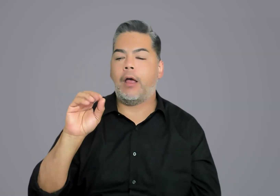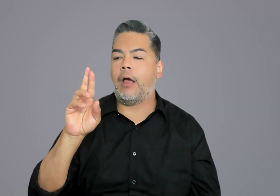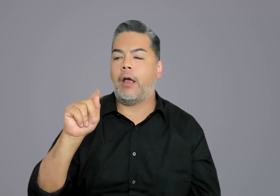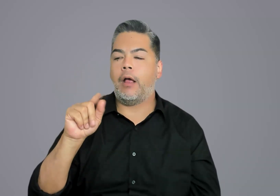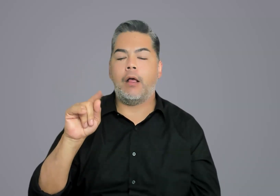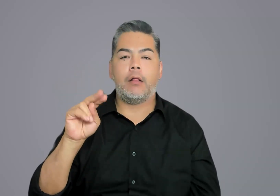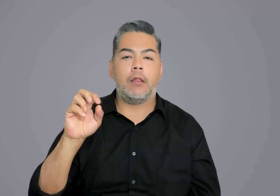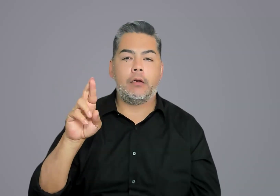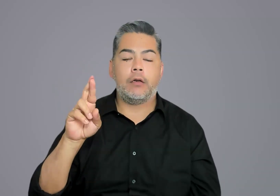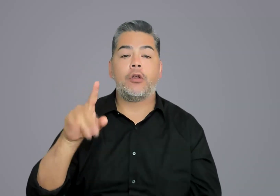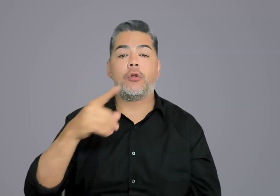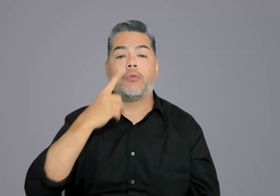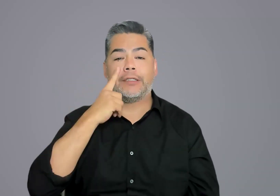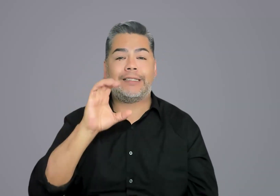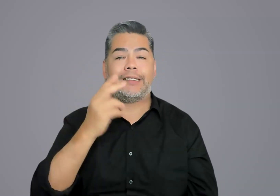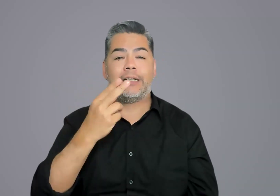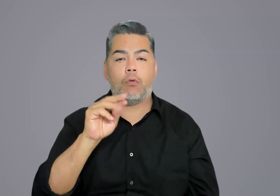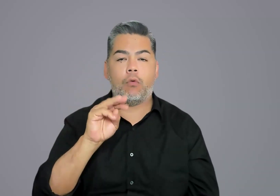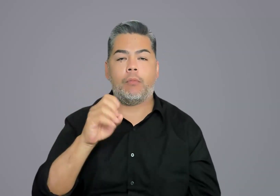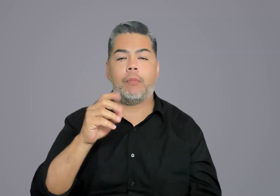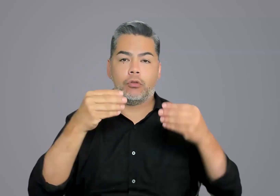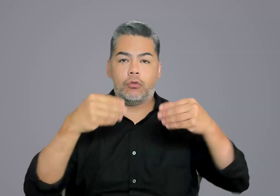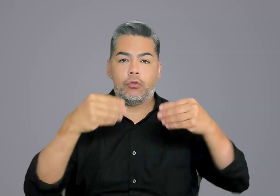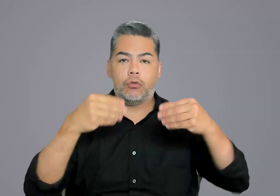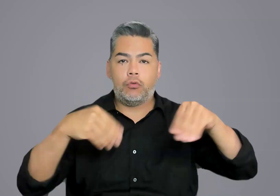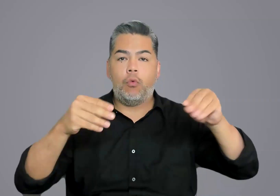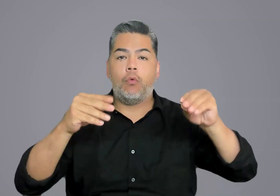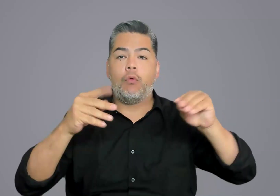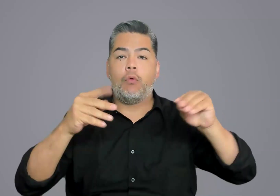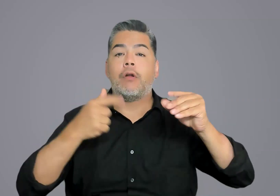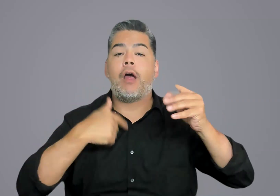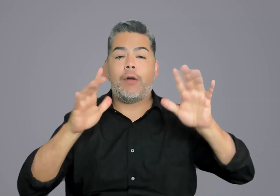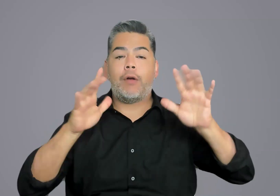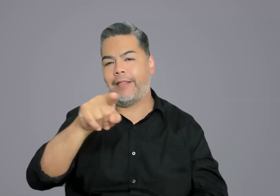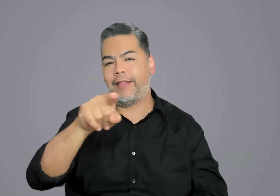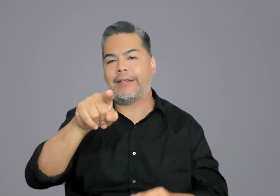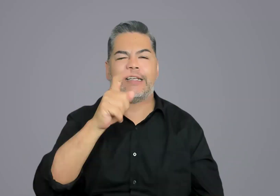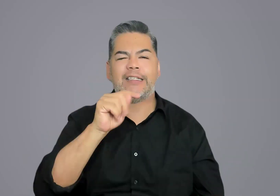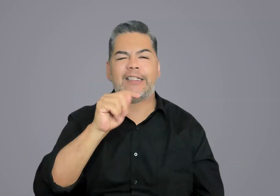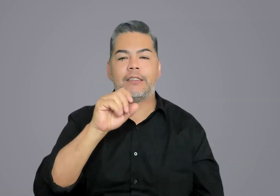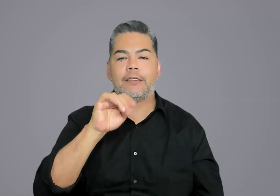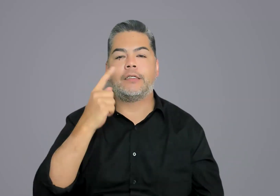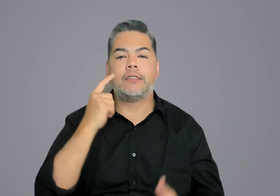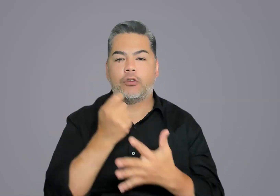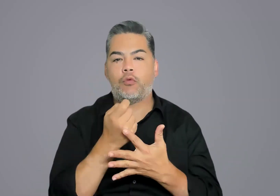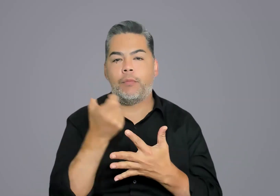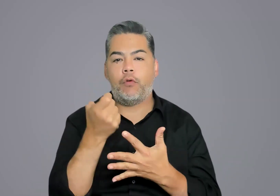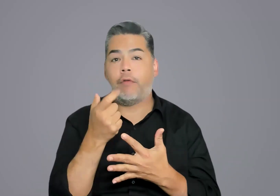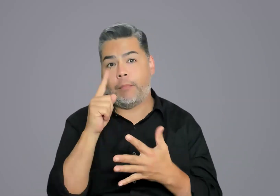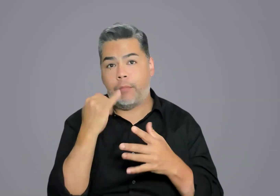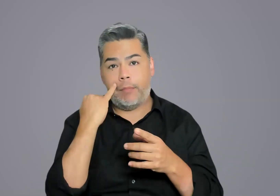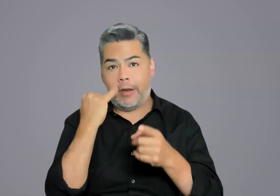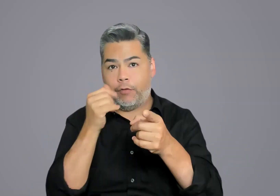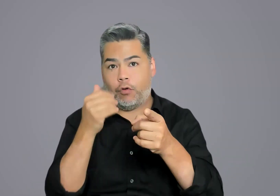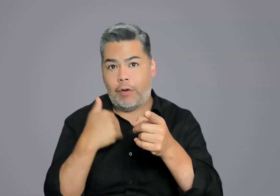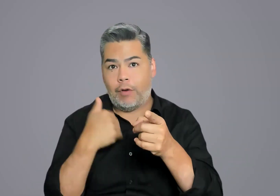in the Chrome store, and since I already have this Chrome extension, it shows me a remove button, but if you don't have it yet, there